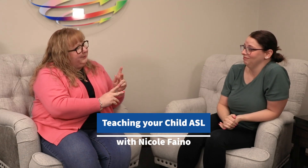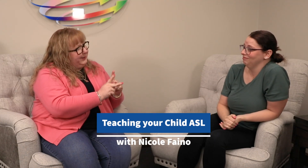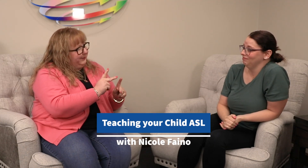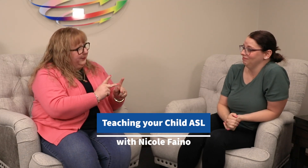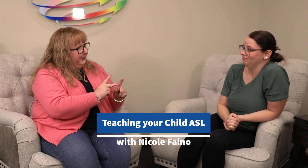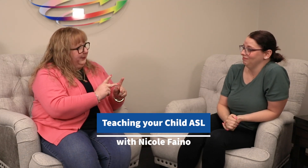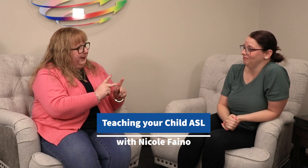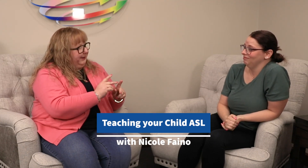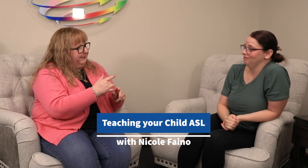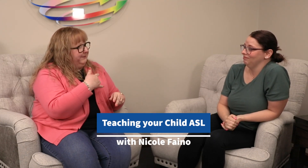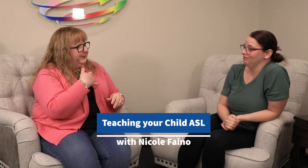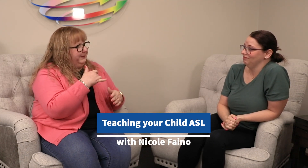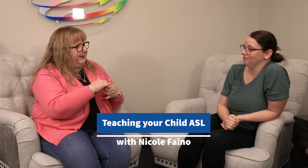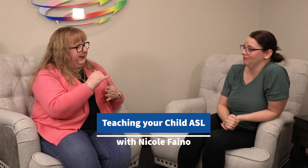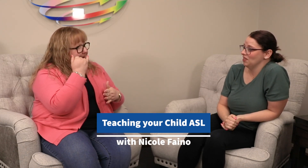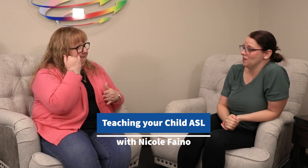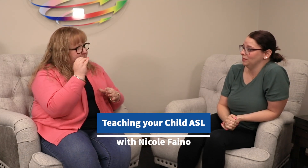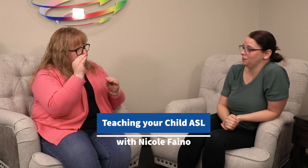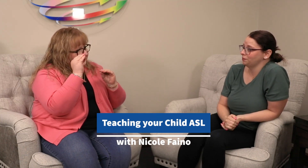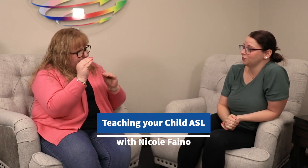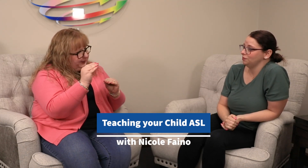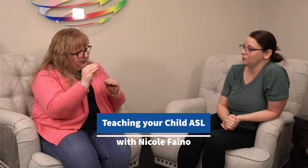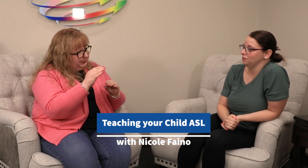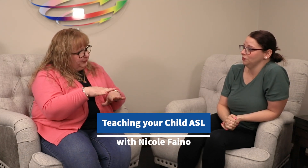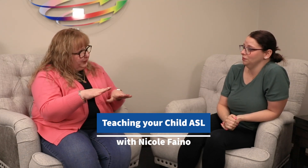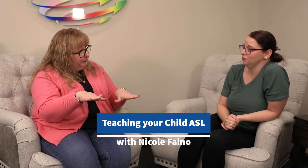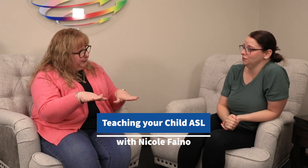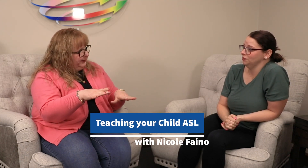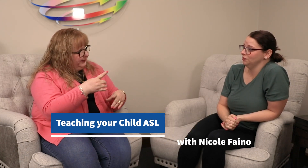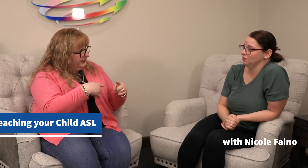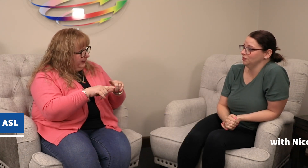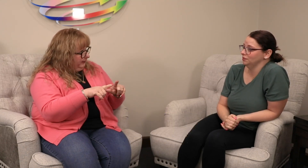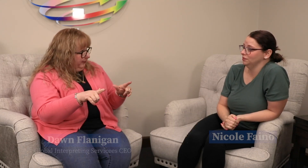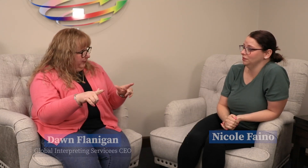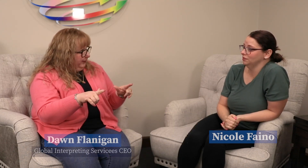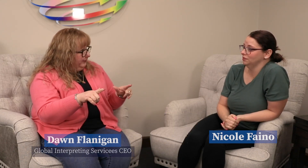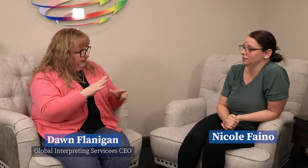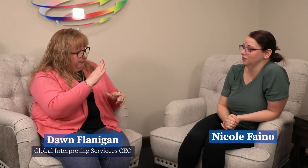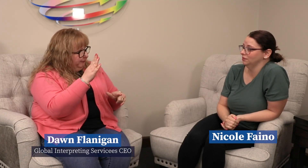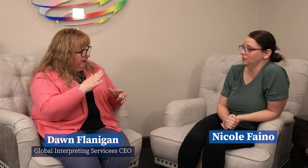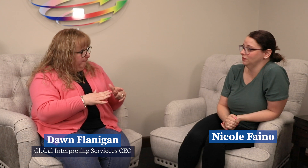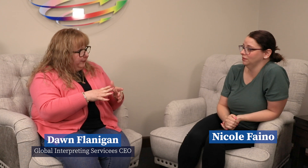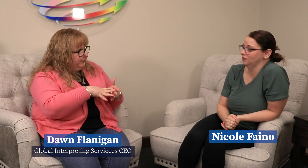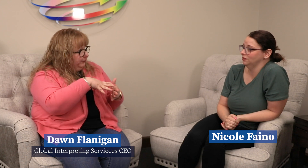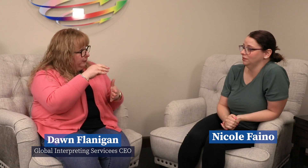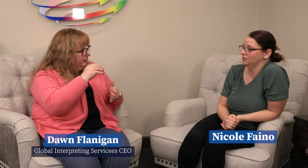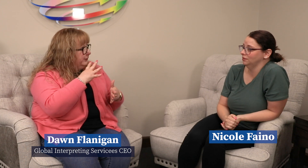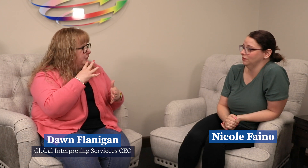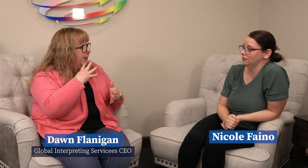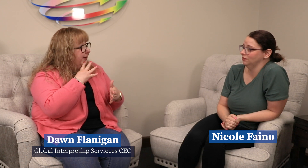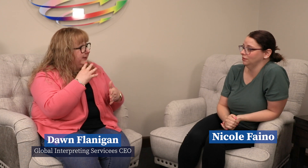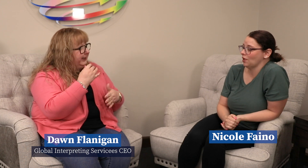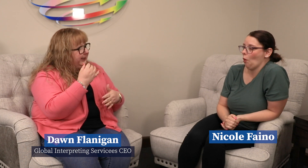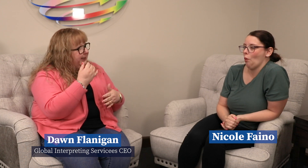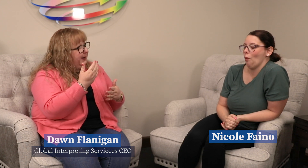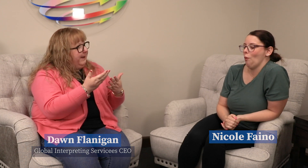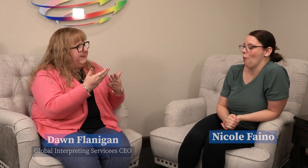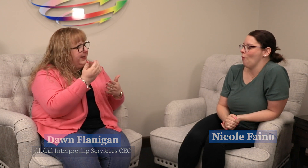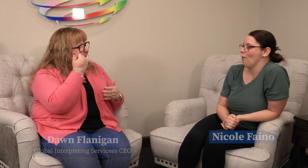some people feel that if you teach your children sign language, that they'll never learn to talk. Like maybe